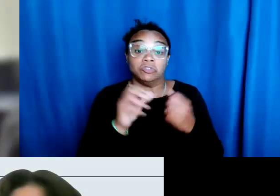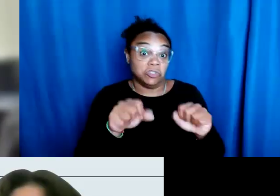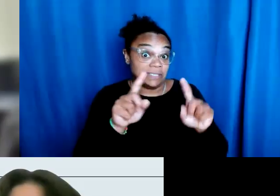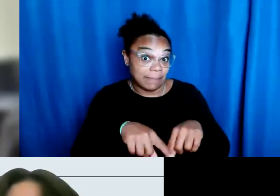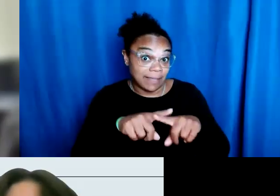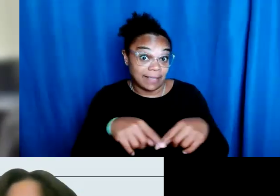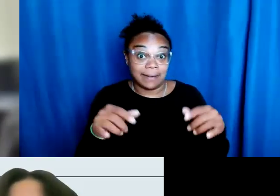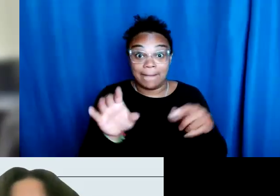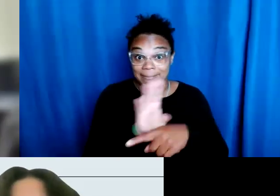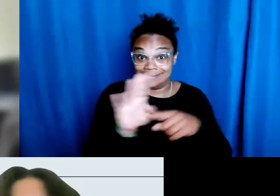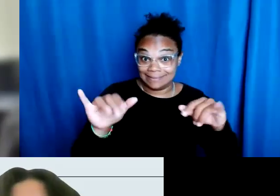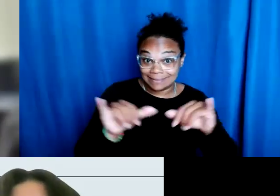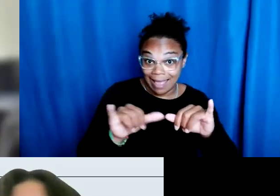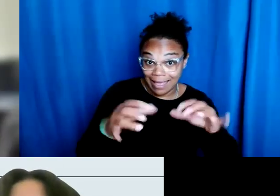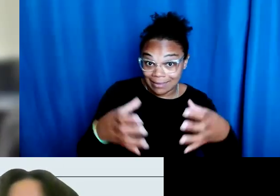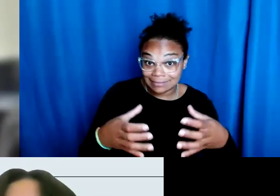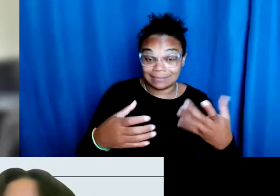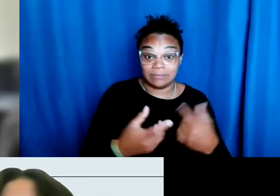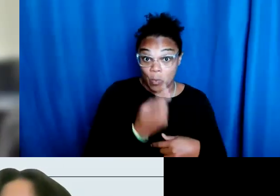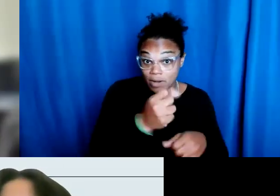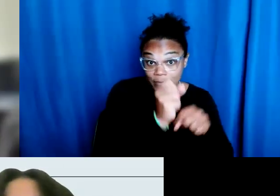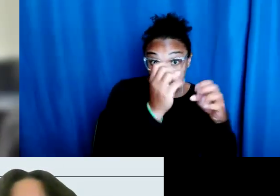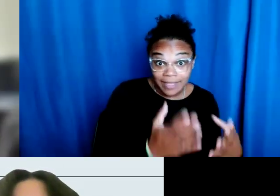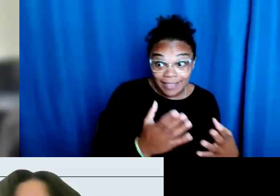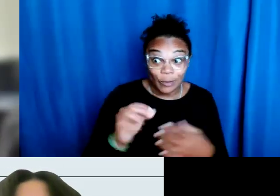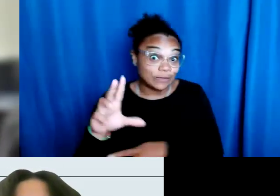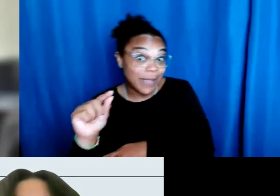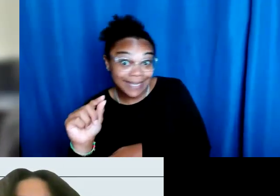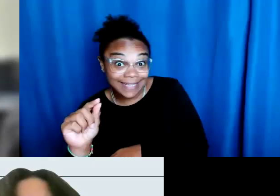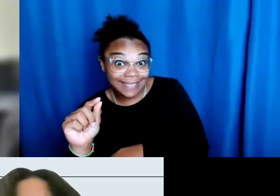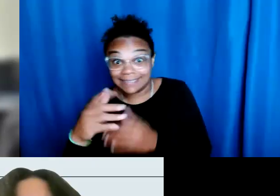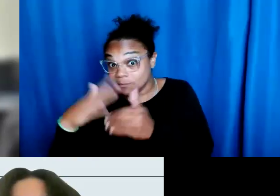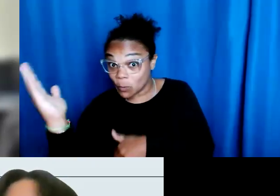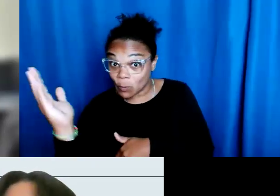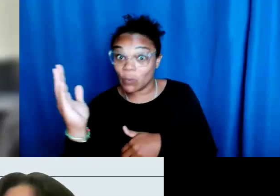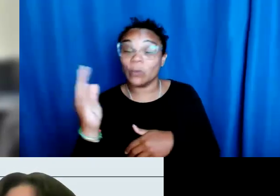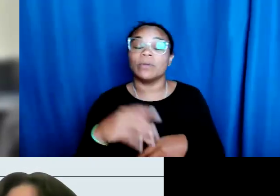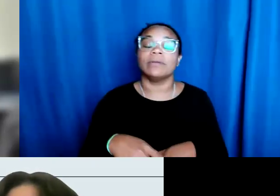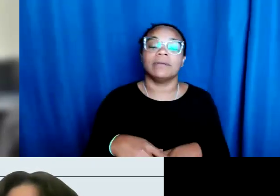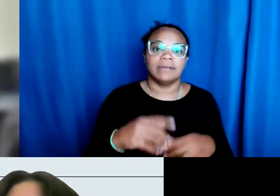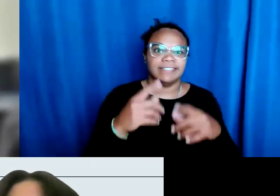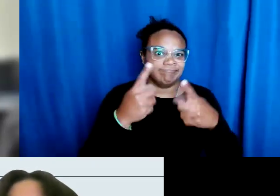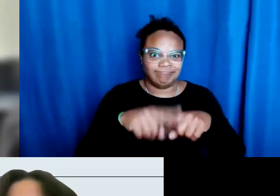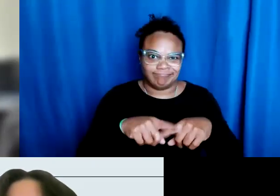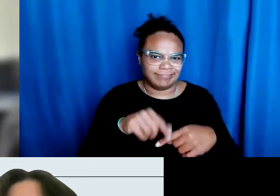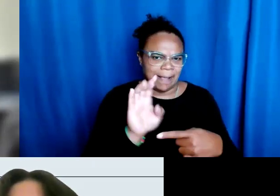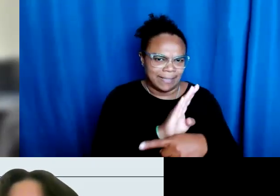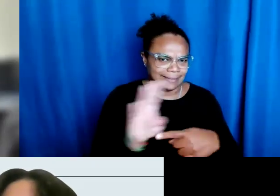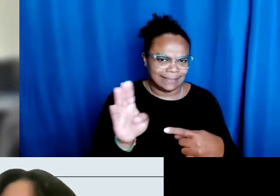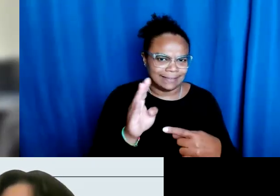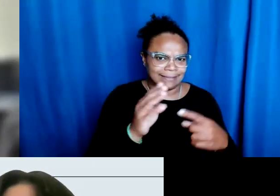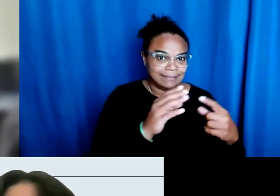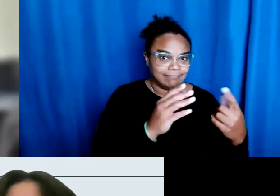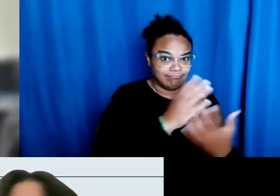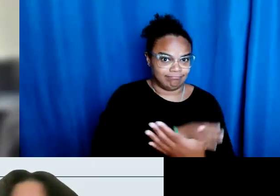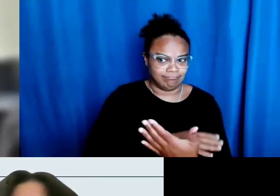of the business, whether it's 1 employee or 20 plus. The stage of the business is usually a